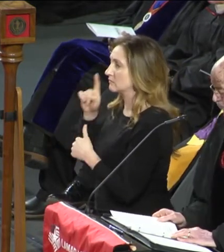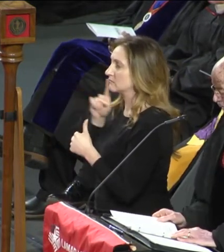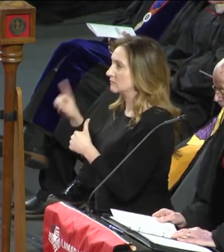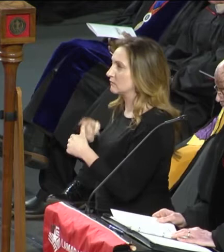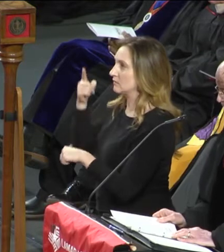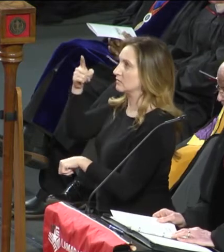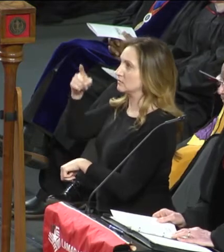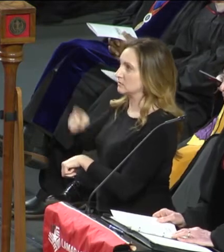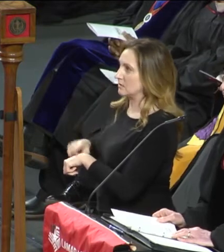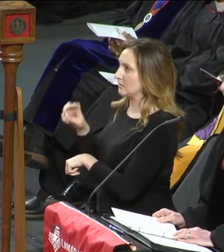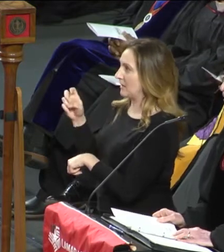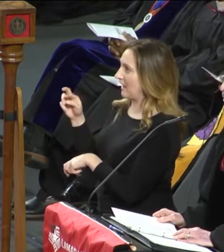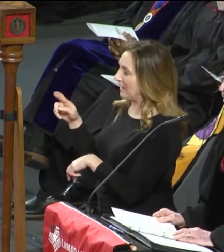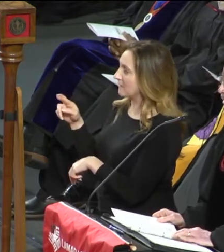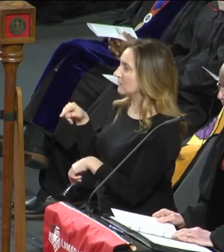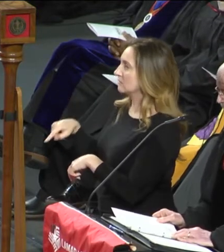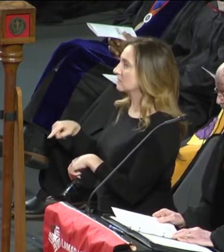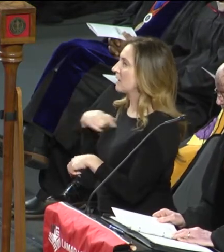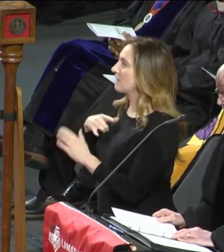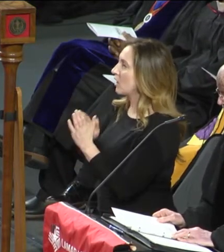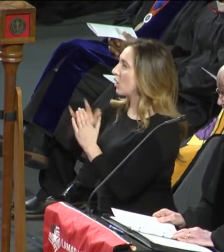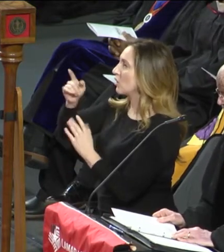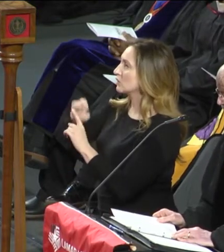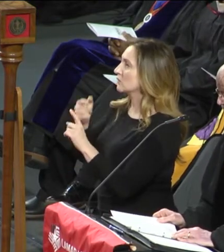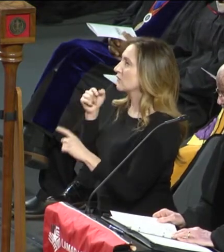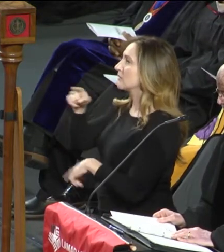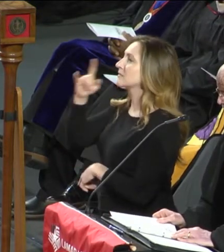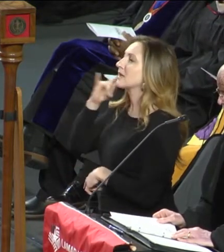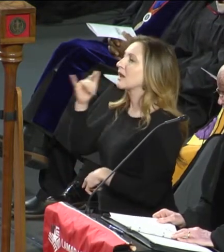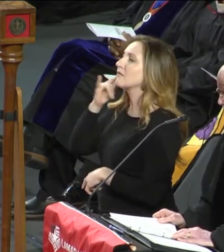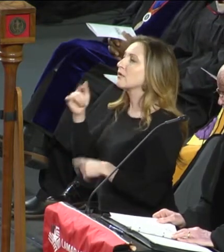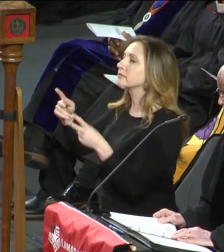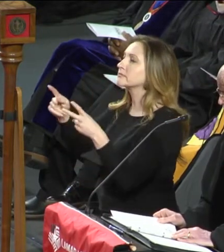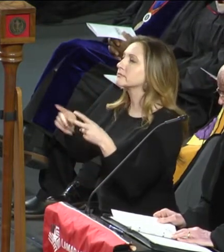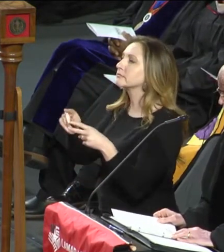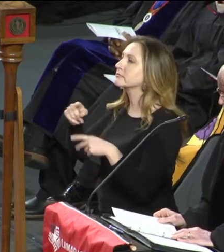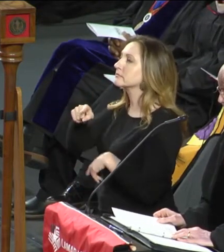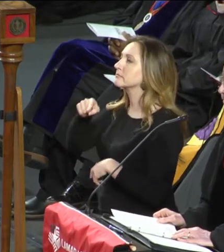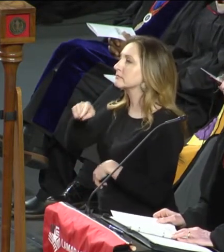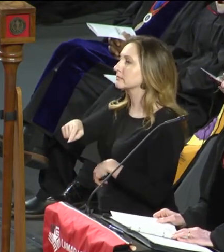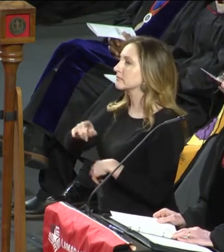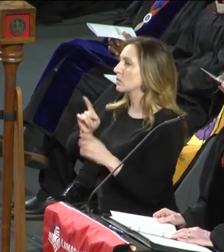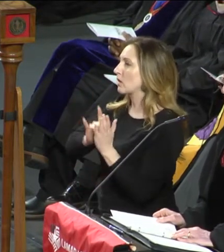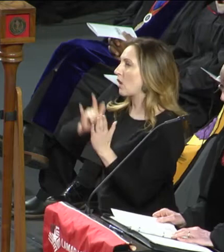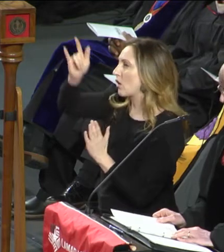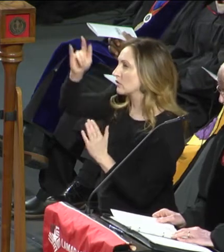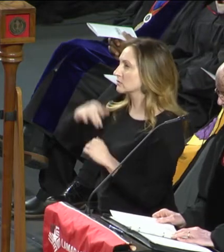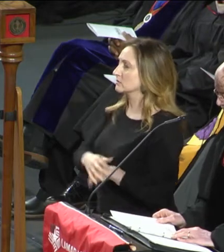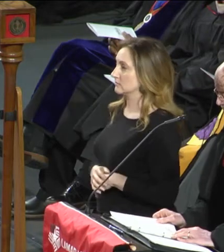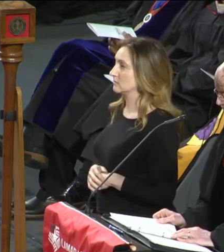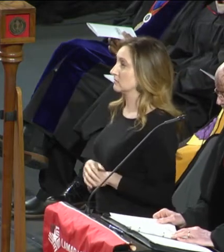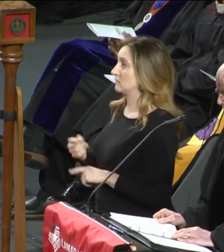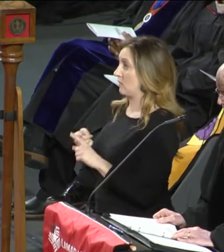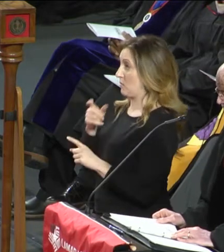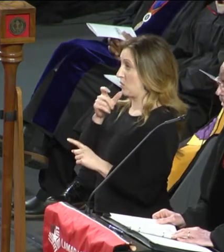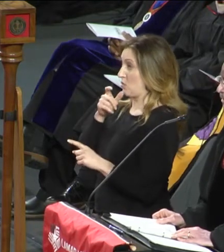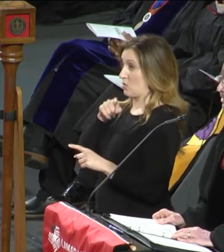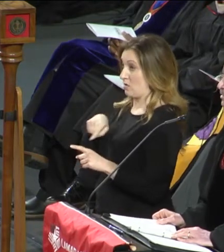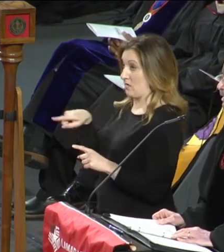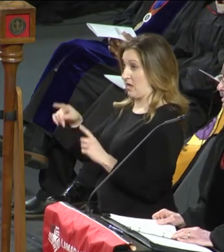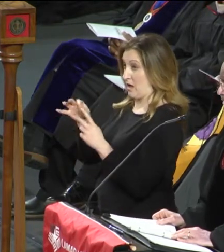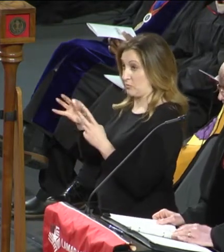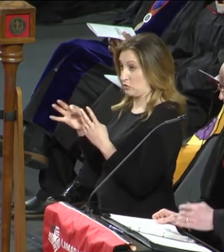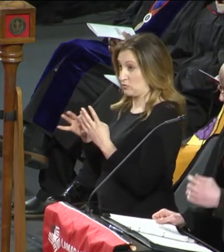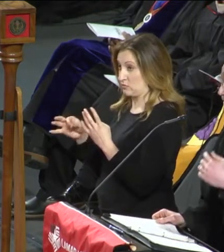Titan IV launch from Vandenberg Air Force Base in California. Of all the candidates being considered,